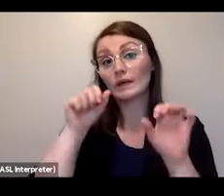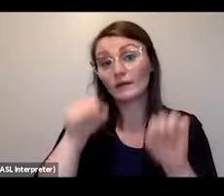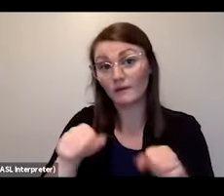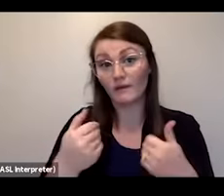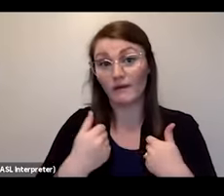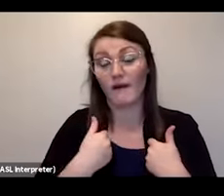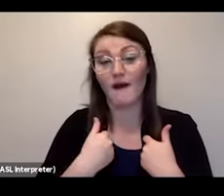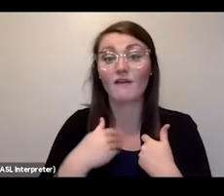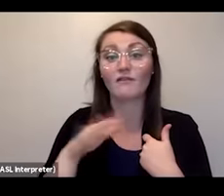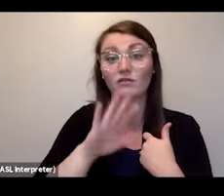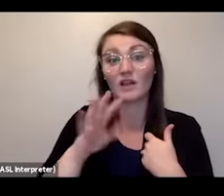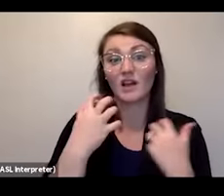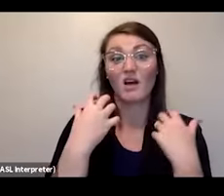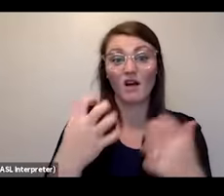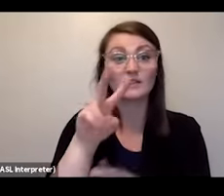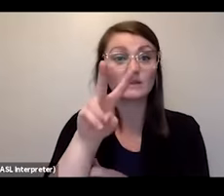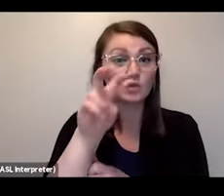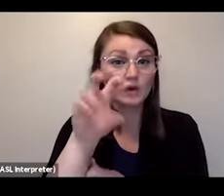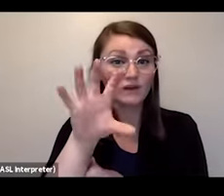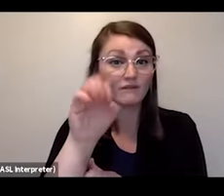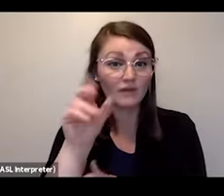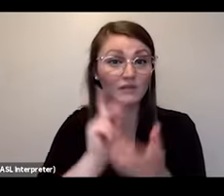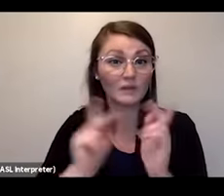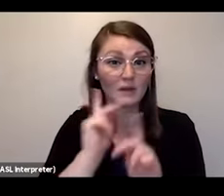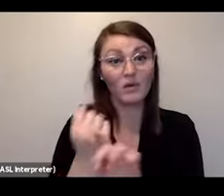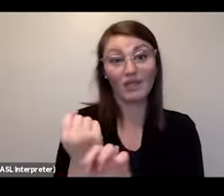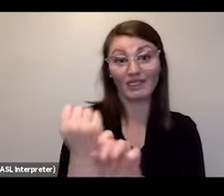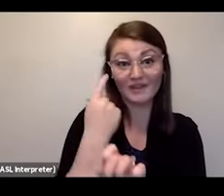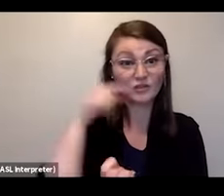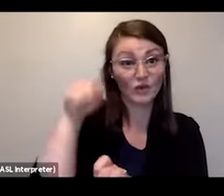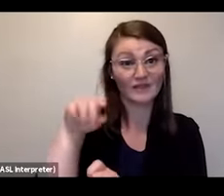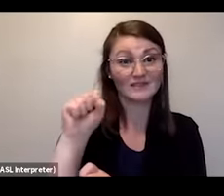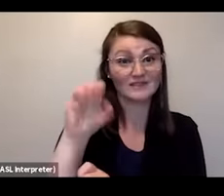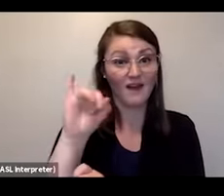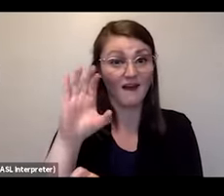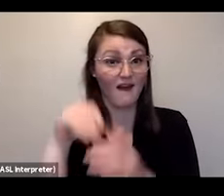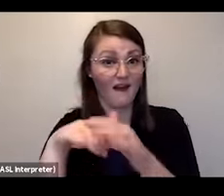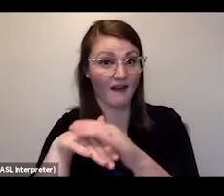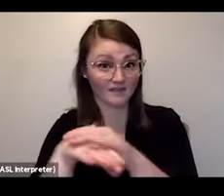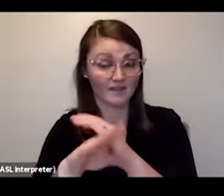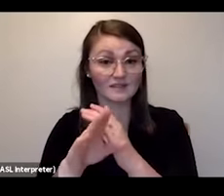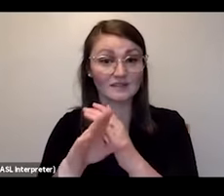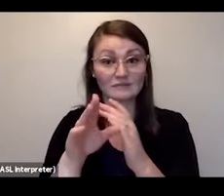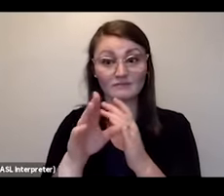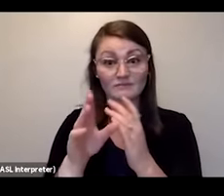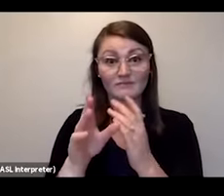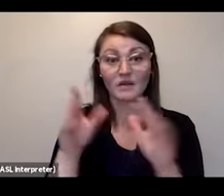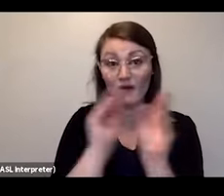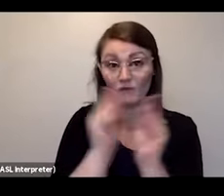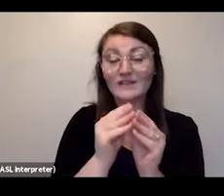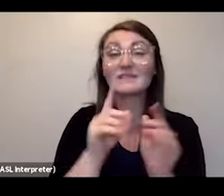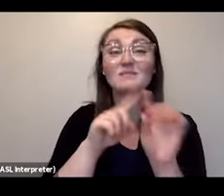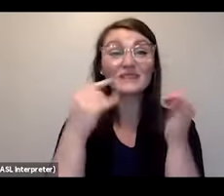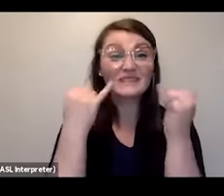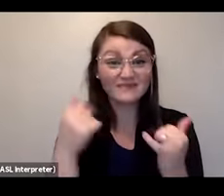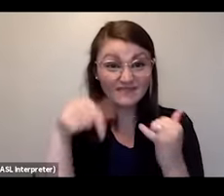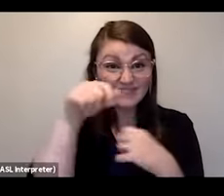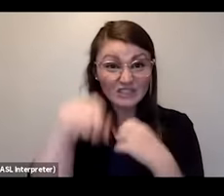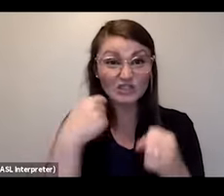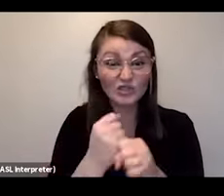people. Now that our audience has grown to over 1,000, we want to ensure that our participants and our efforts stay